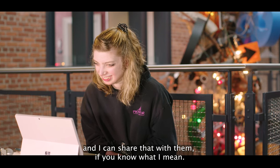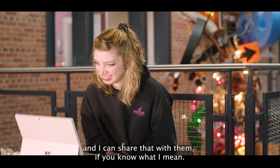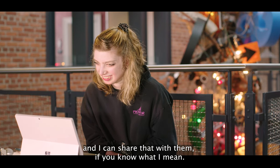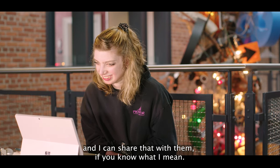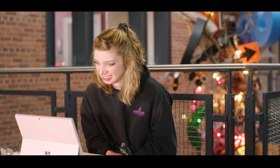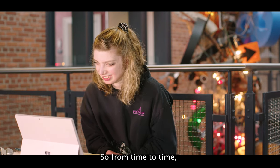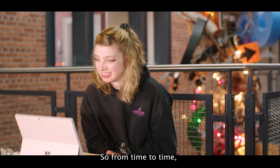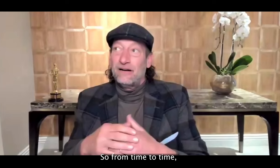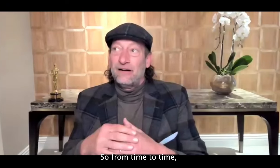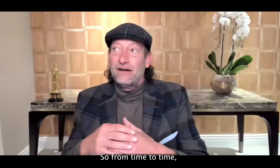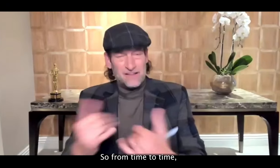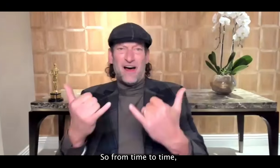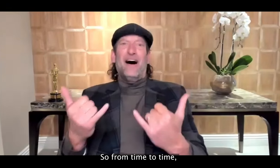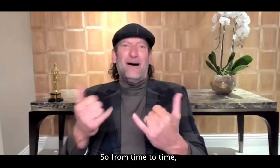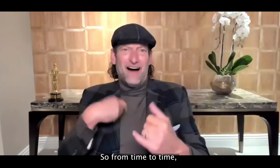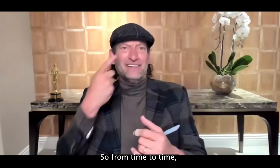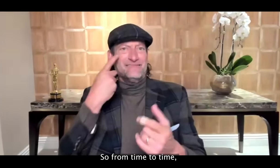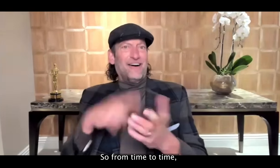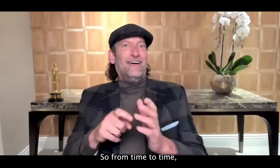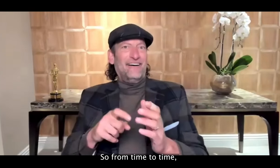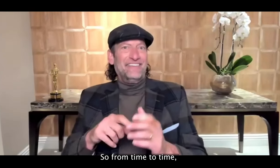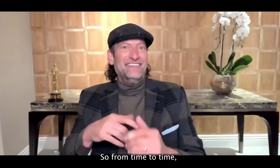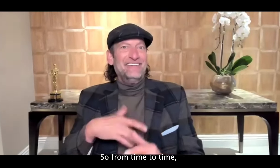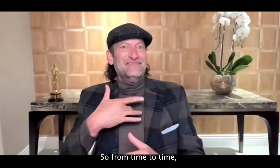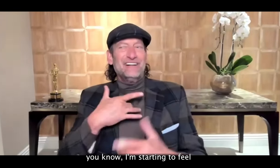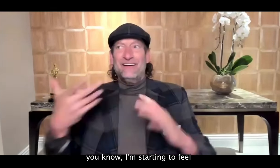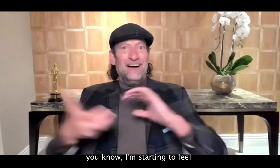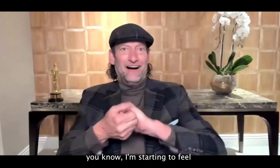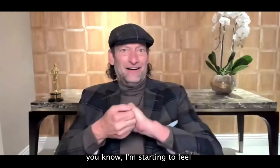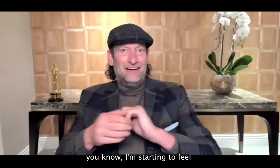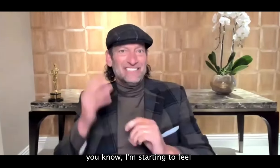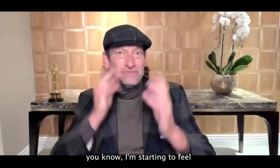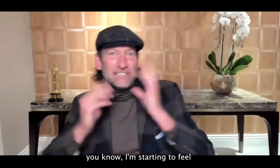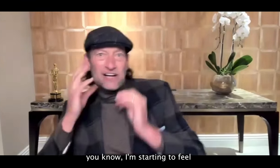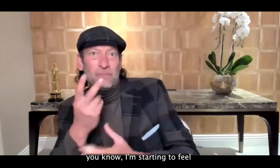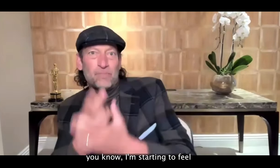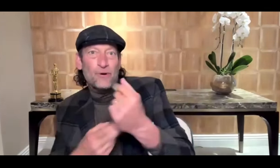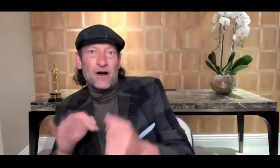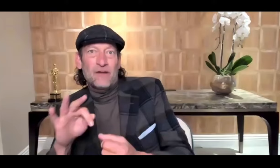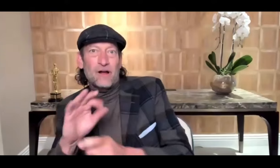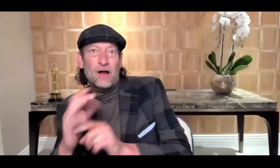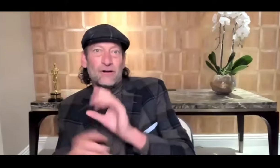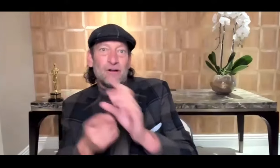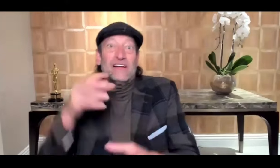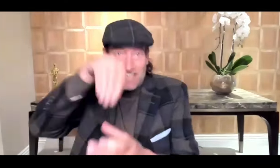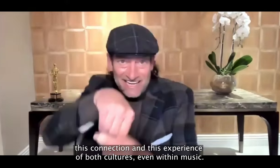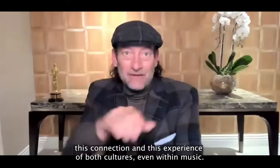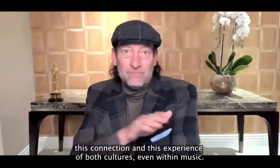know what I mean. So from time to time, you know, I'm starting to feel this